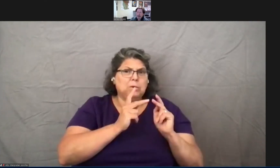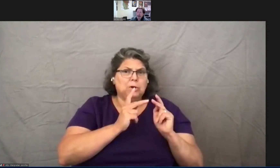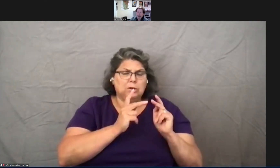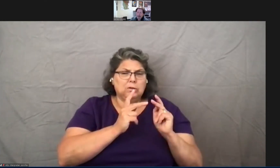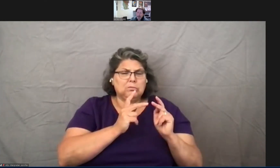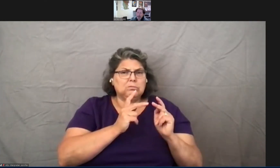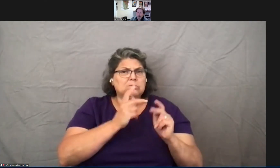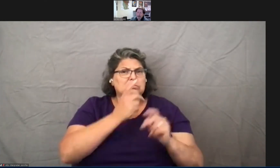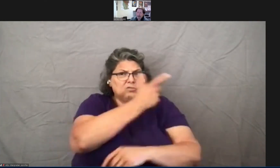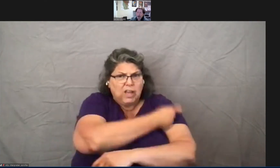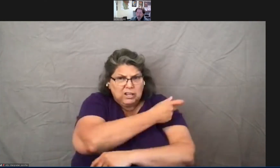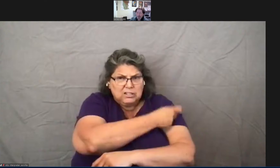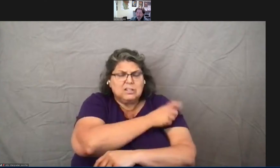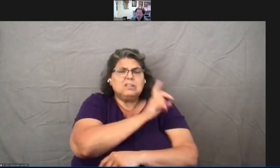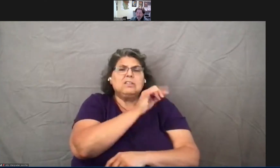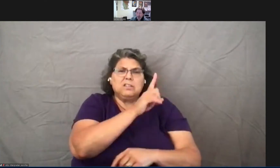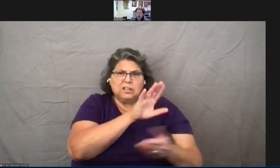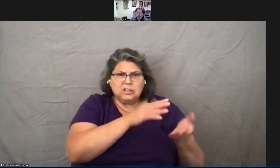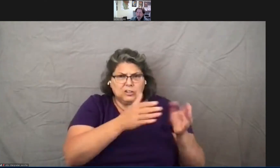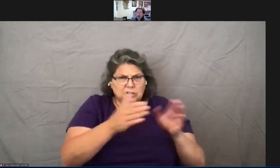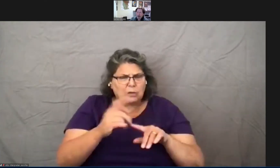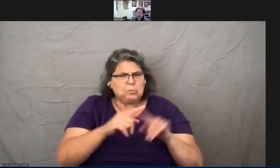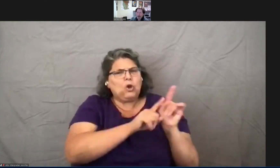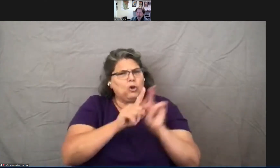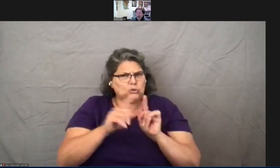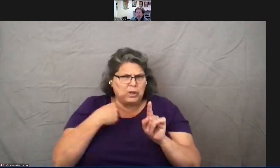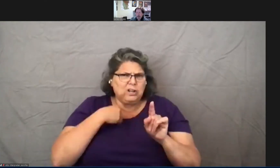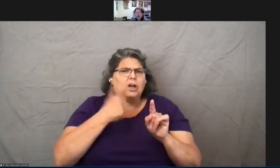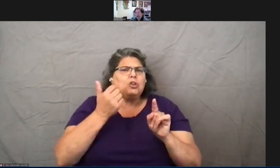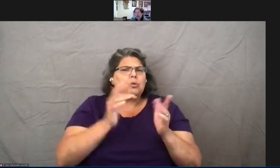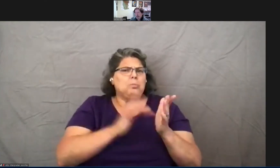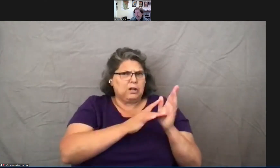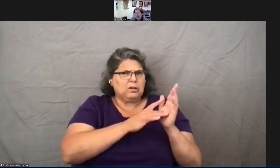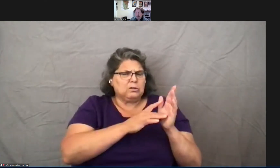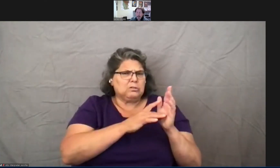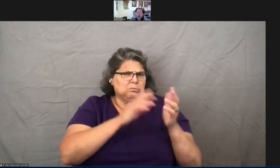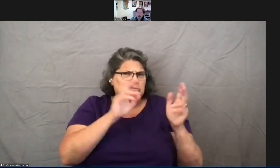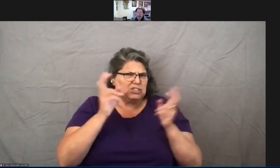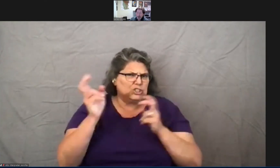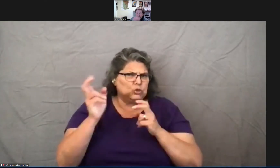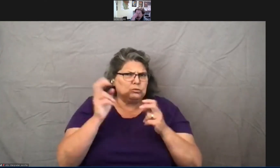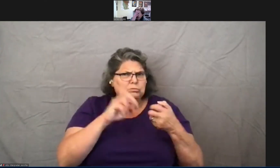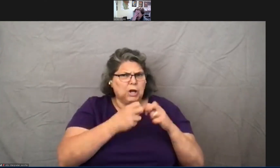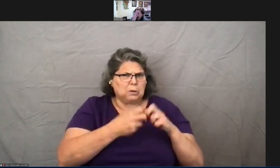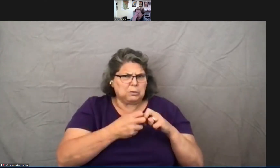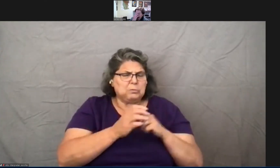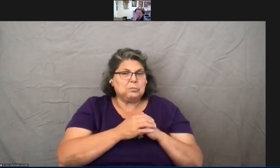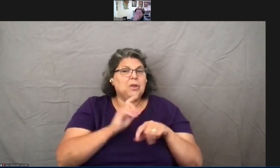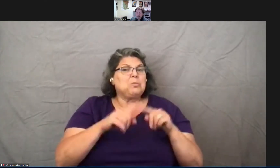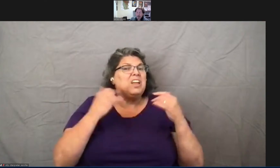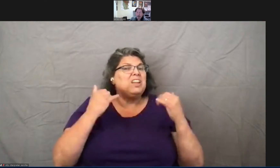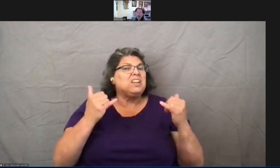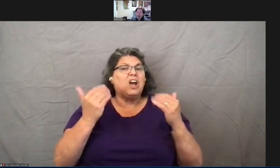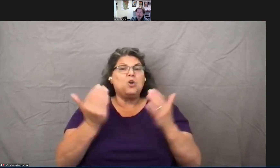vaccines and they had comorbidities as well. What's new now is that we're seeing very young people who are getting